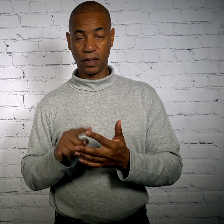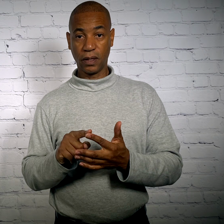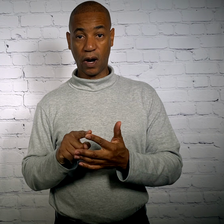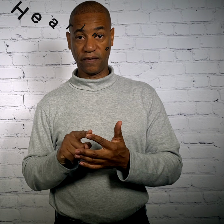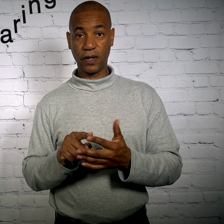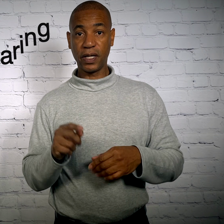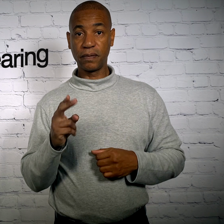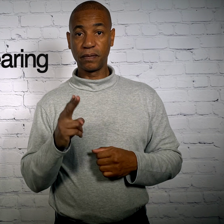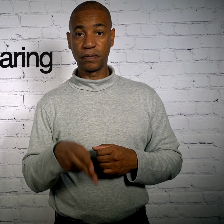Hard of hearing.